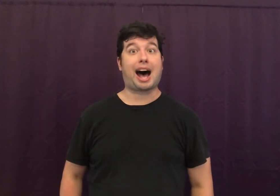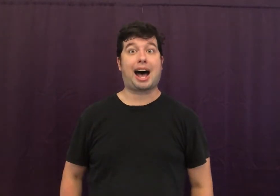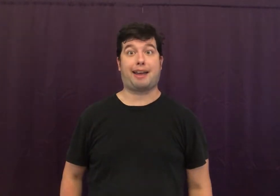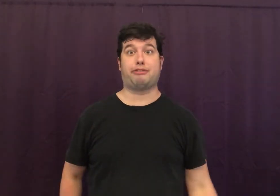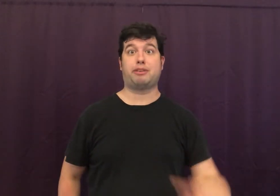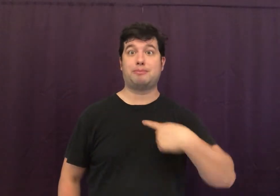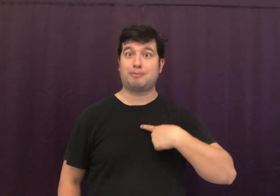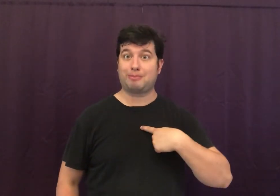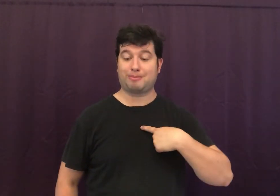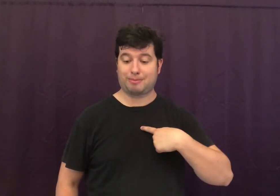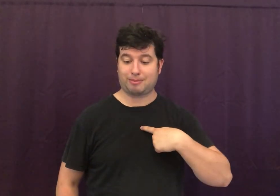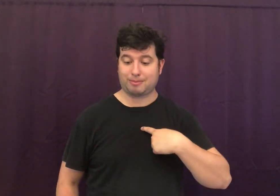I've